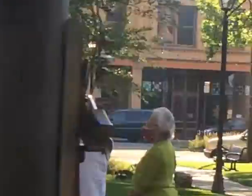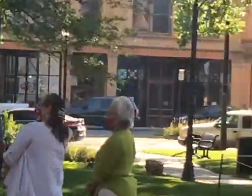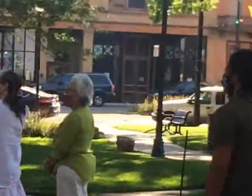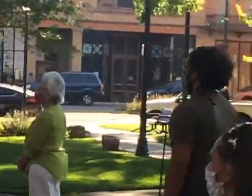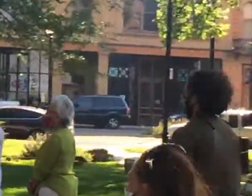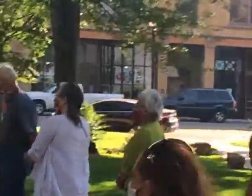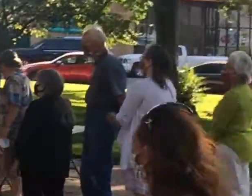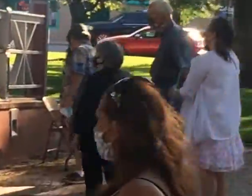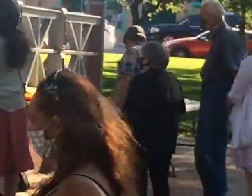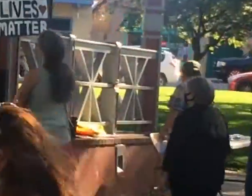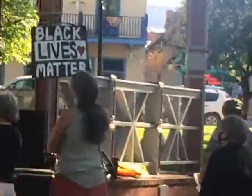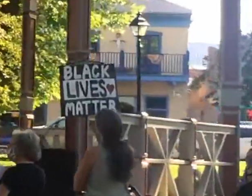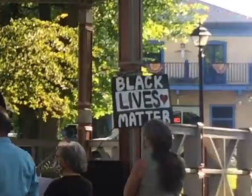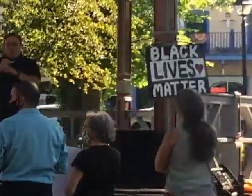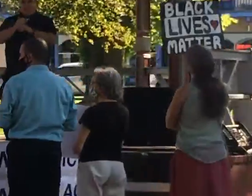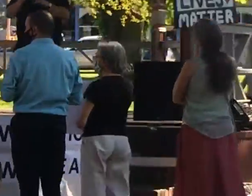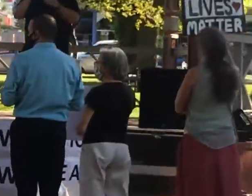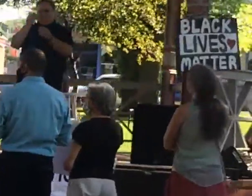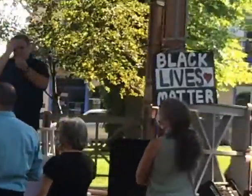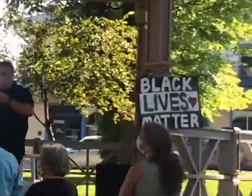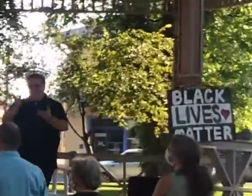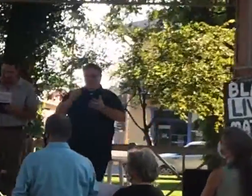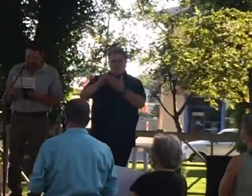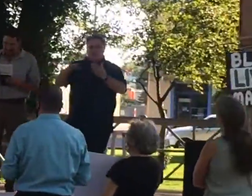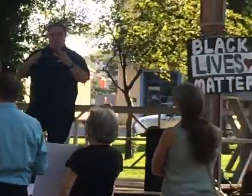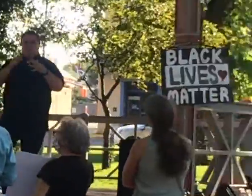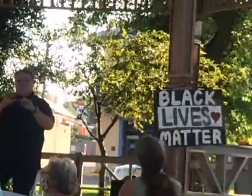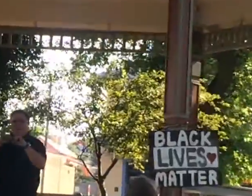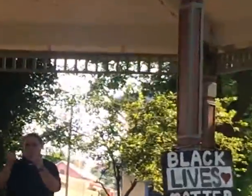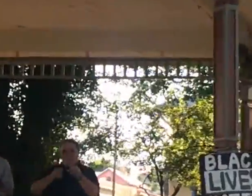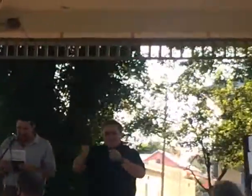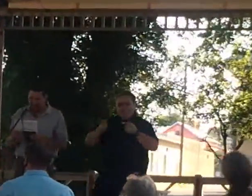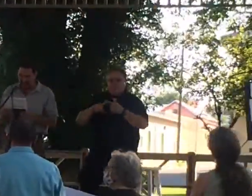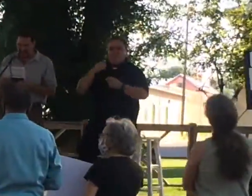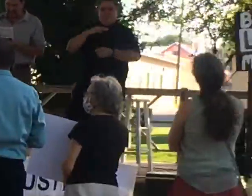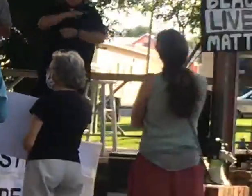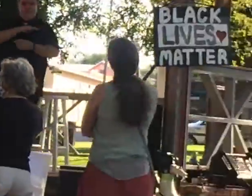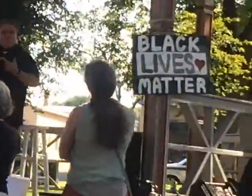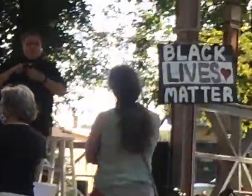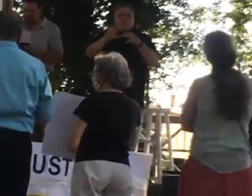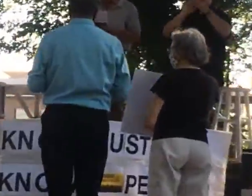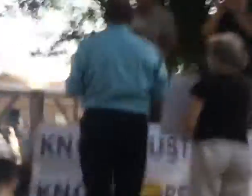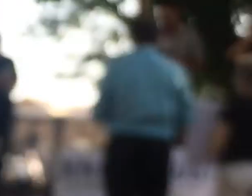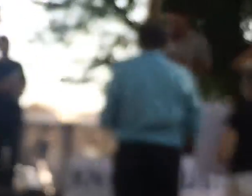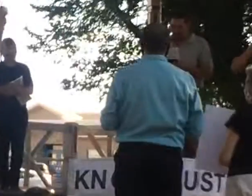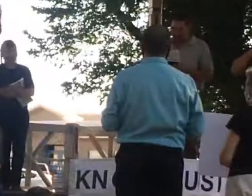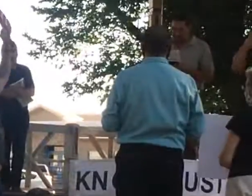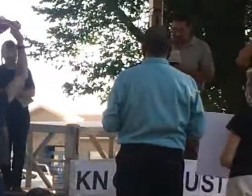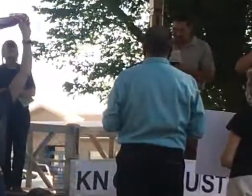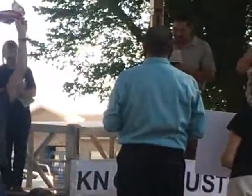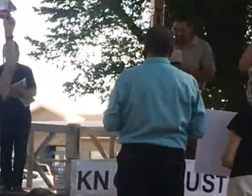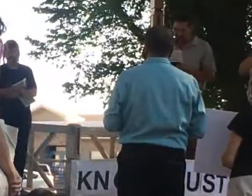a vanguard institution to inform our students, administration, faculty and staff, and to collaborate with local institutions